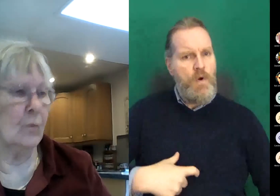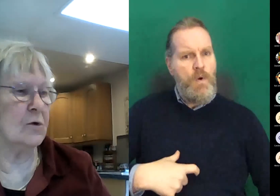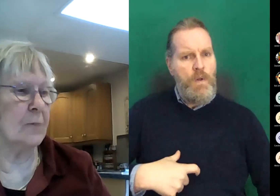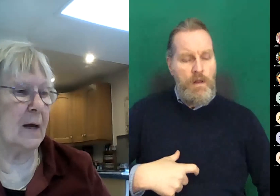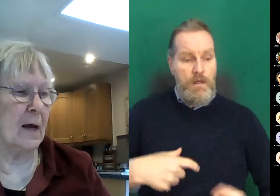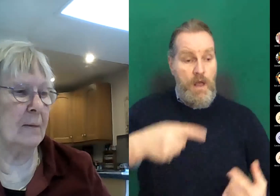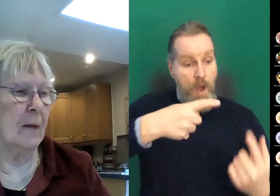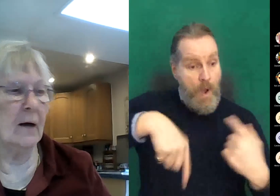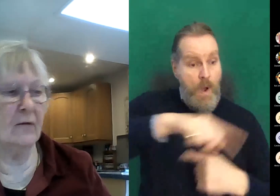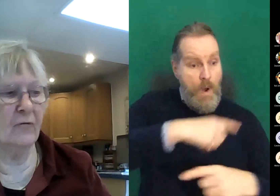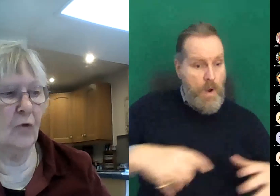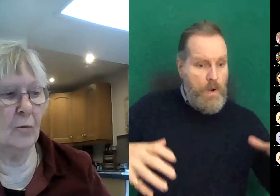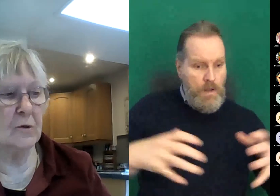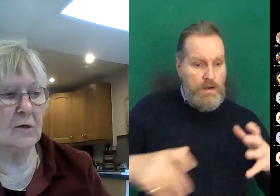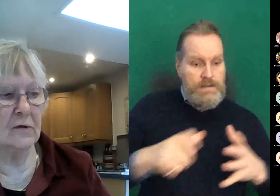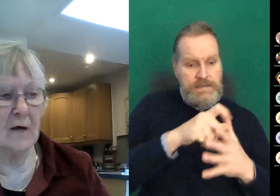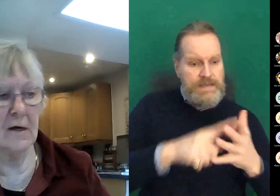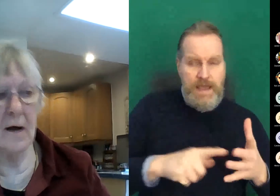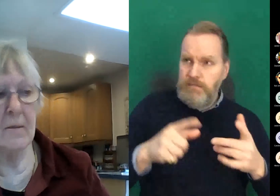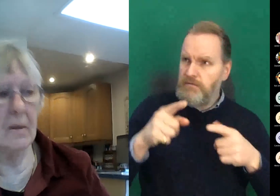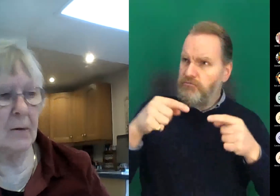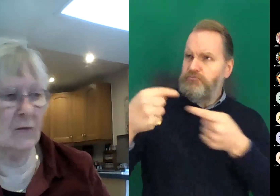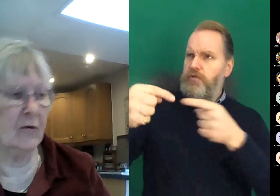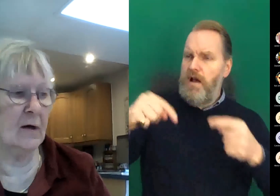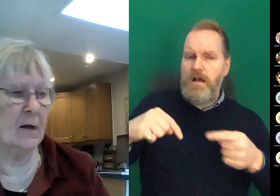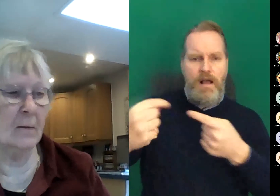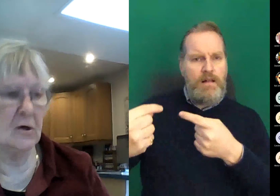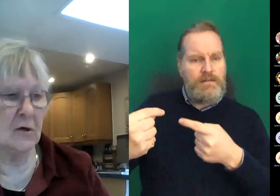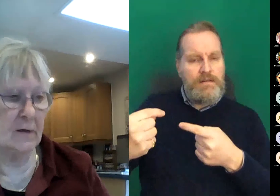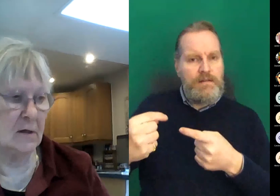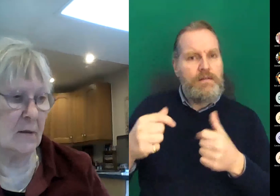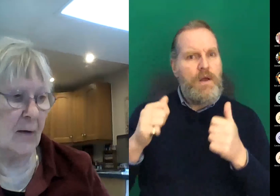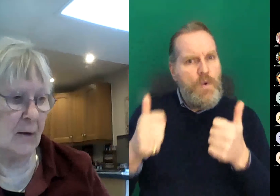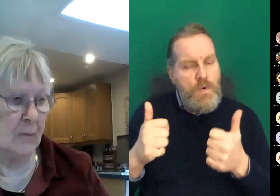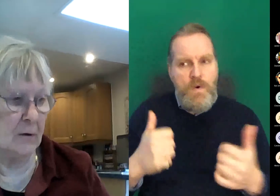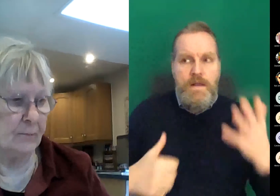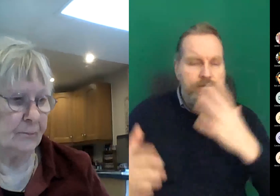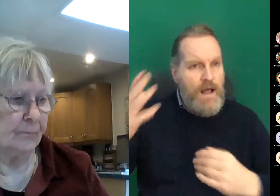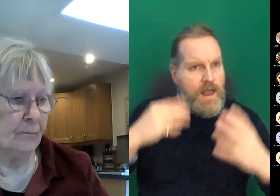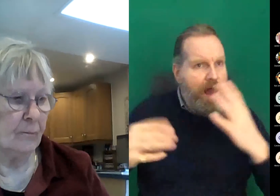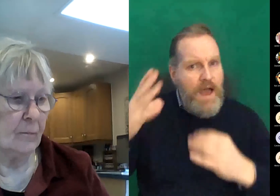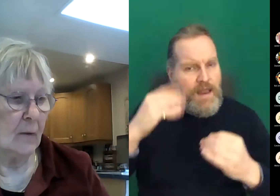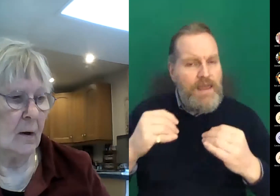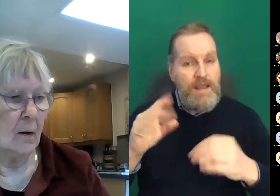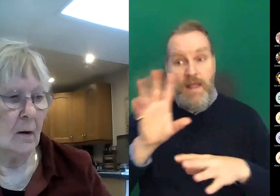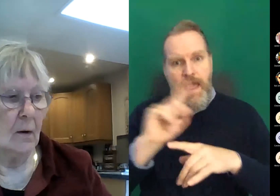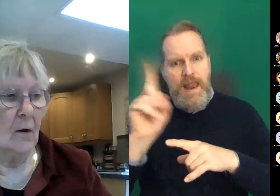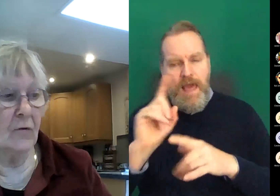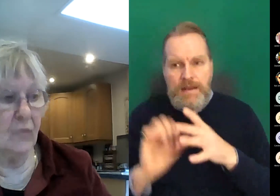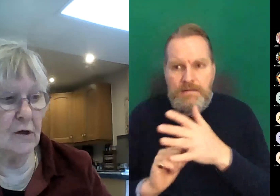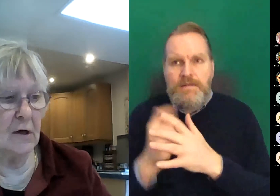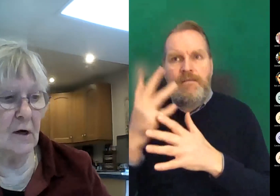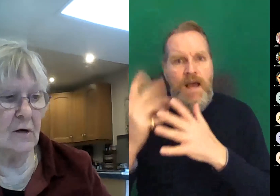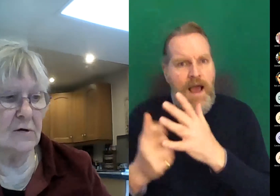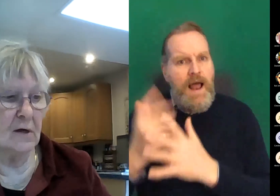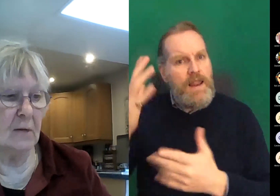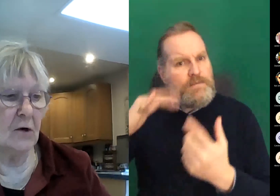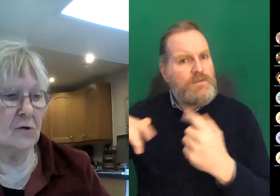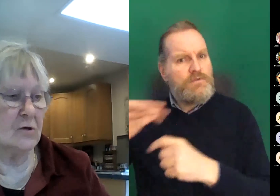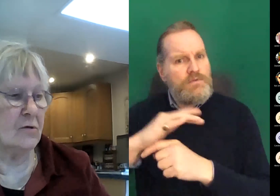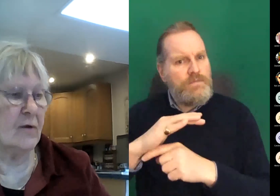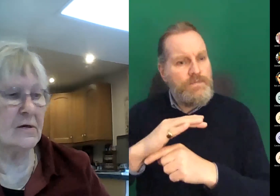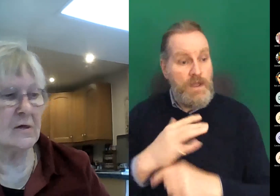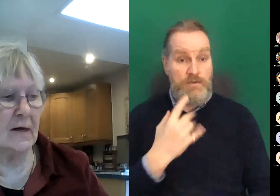struggle, which became an informative and dynamic period feeding a much later development. Over 14 years,